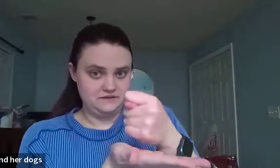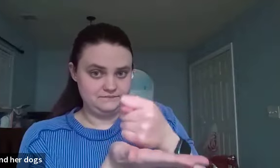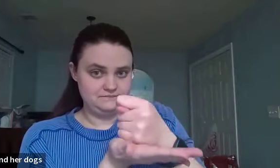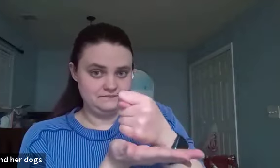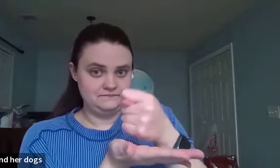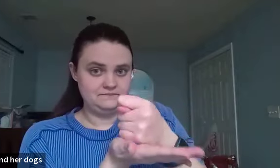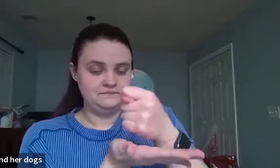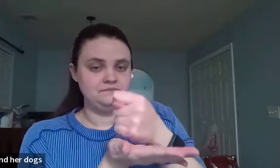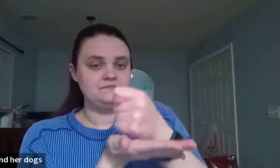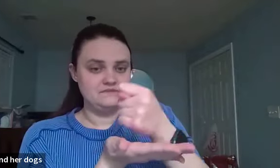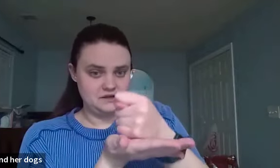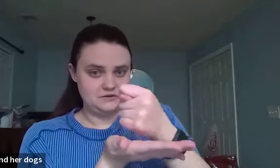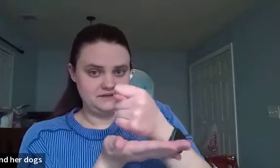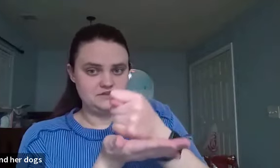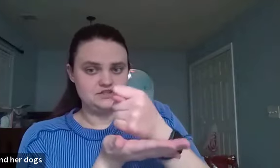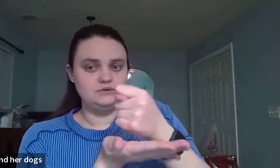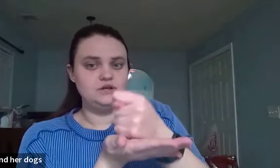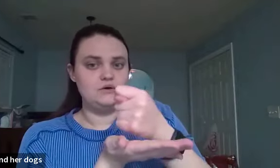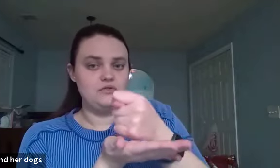Therapy. Therapy. So you would go